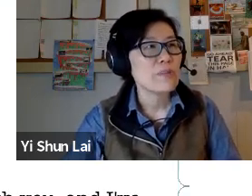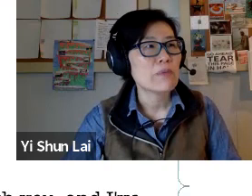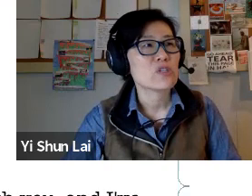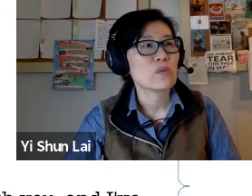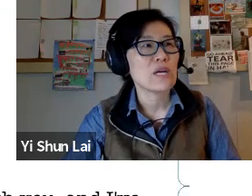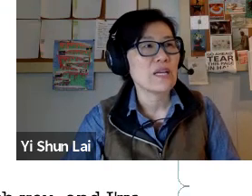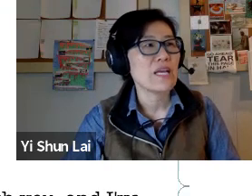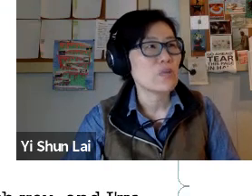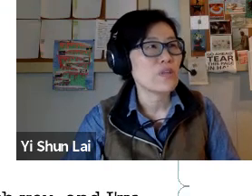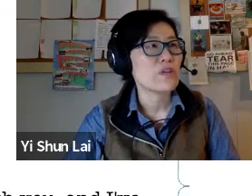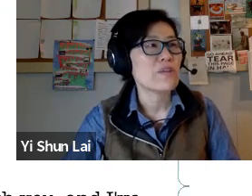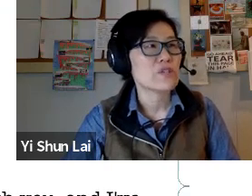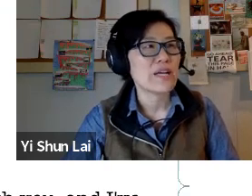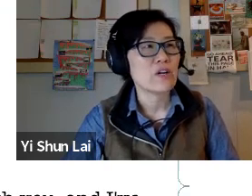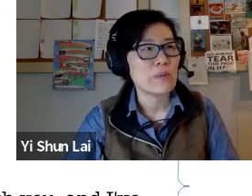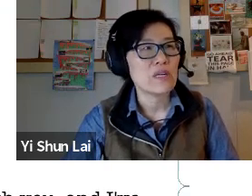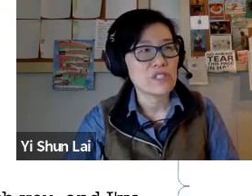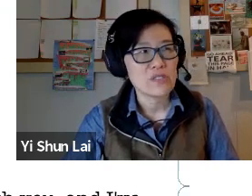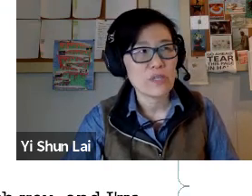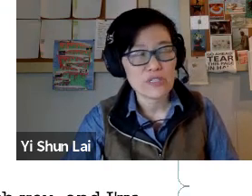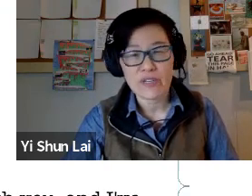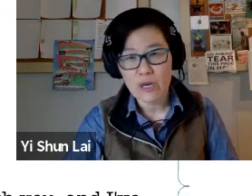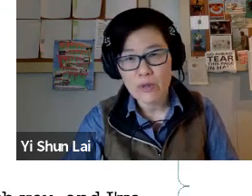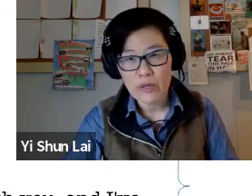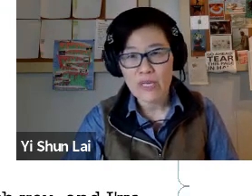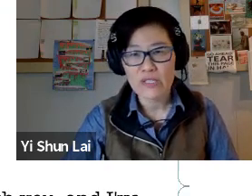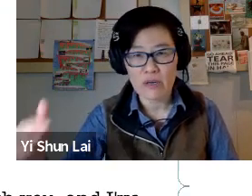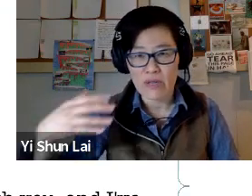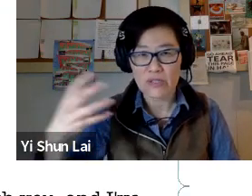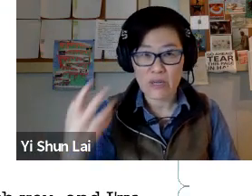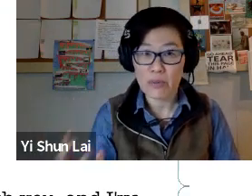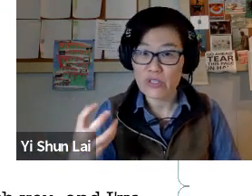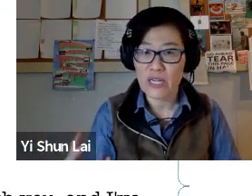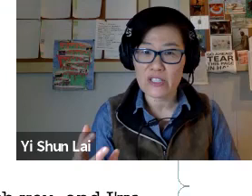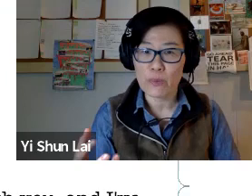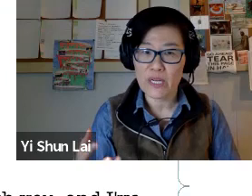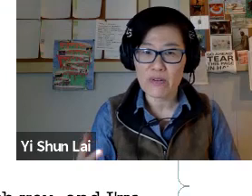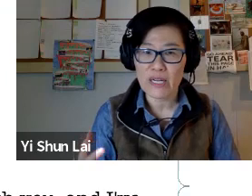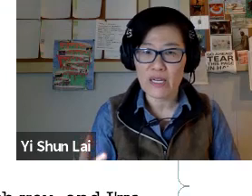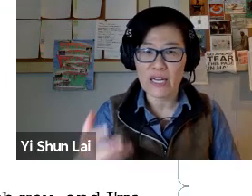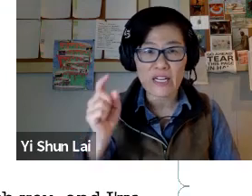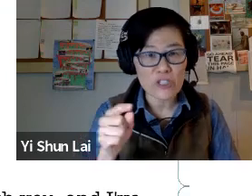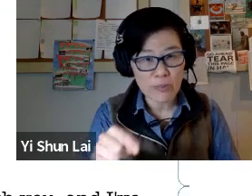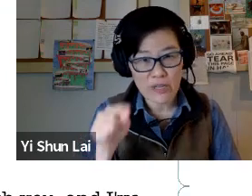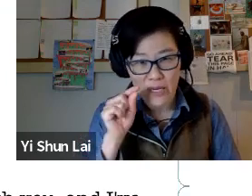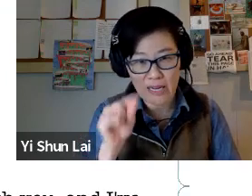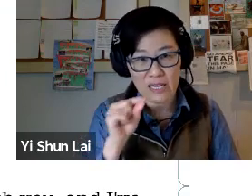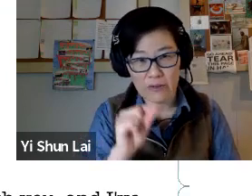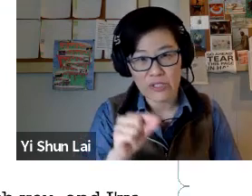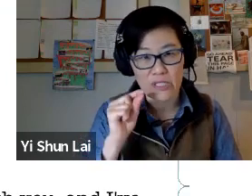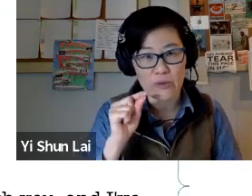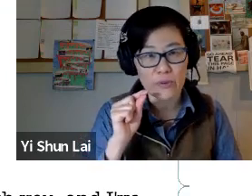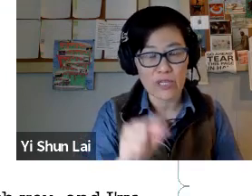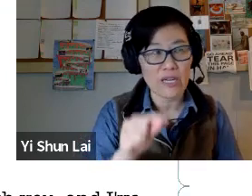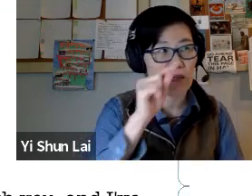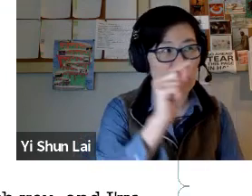Iris Graville published her work Hiking Naked with You, and I've been tracking Homebound ever since we knew she'd found a home with you. Okay, so there's the personalized opening, right? And I also, by the way, asked